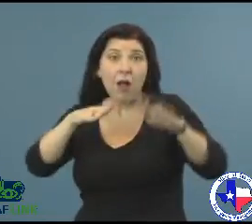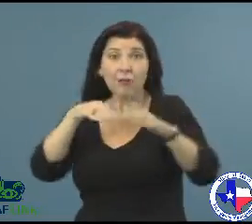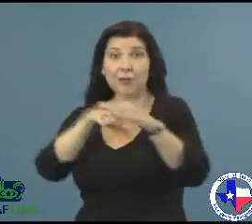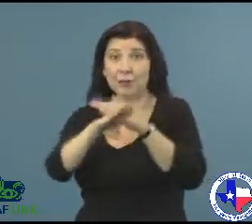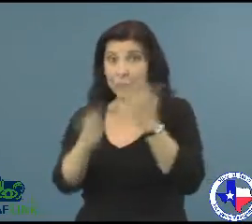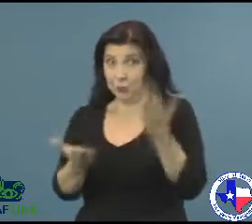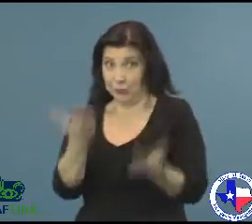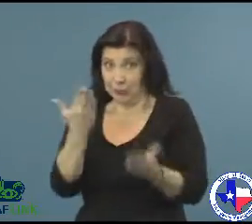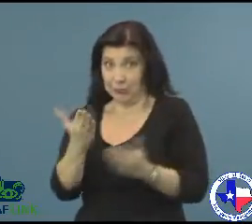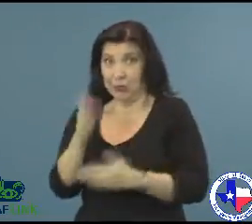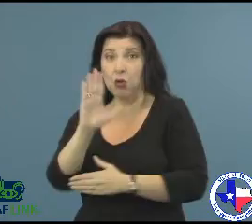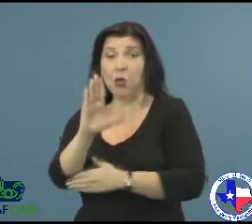vehicles.